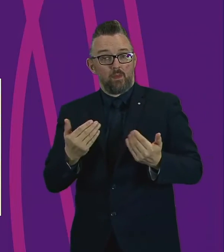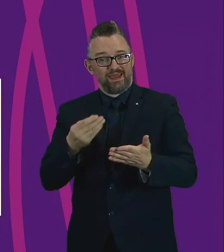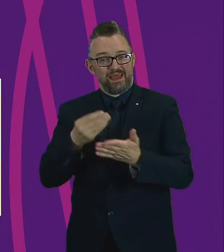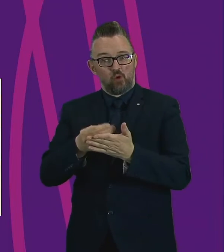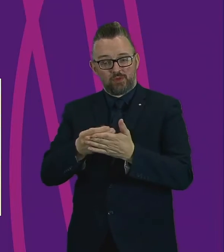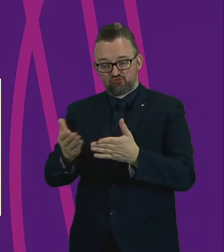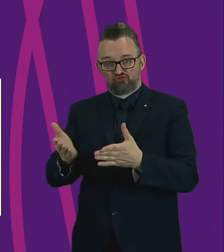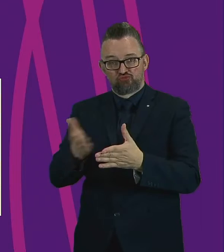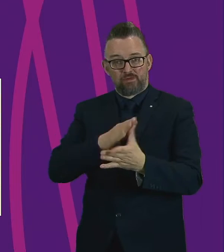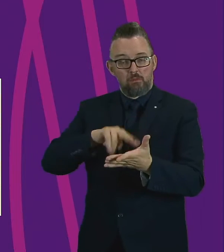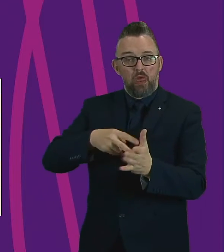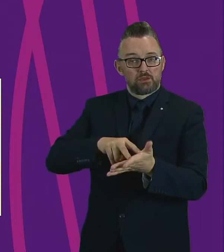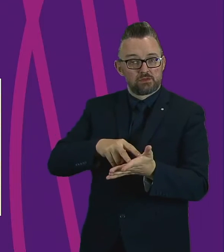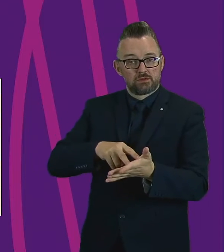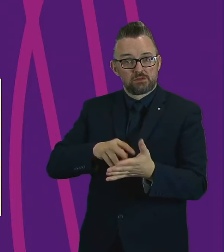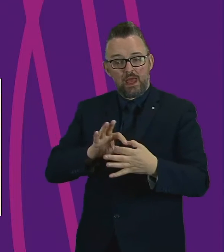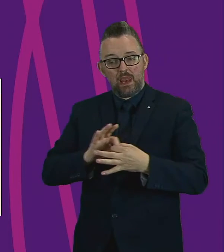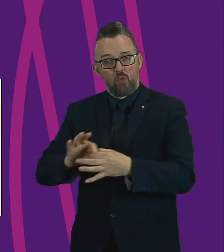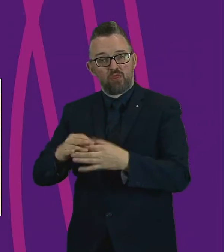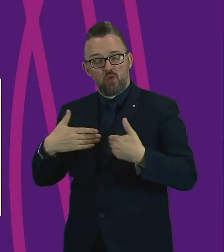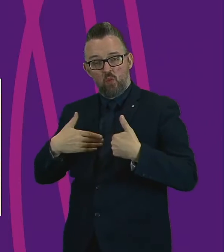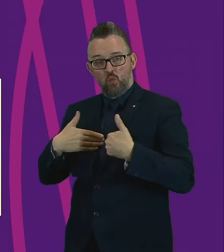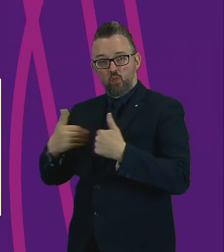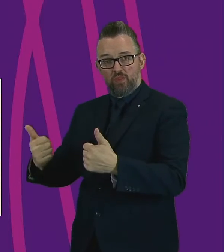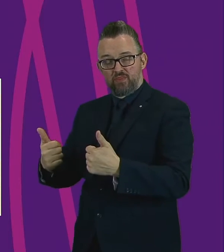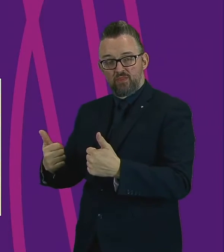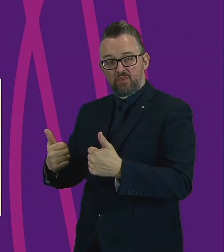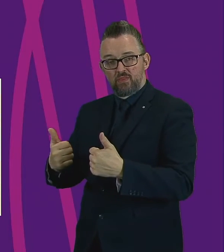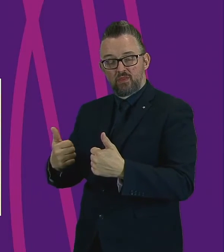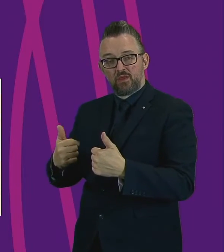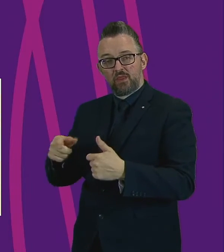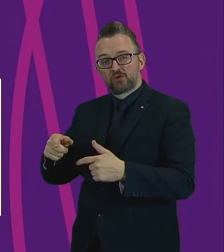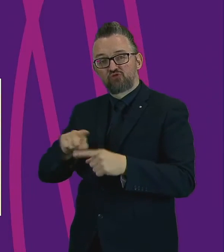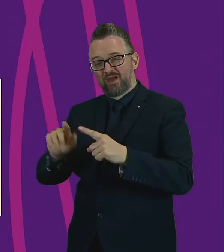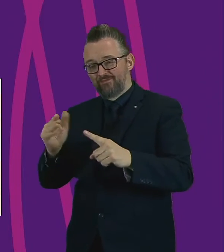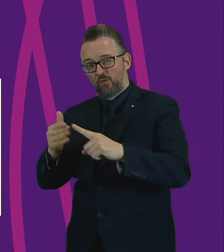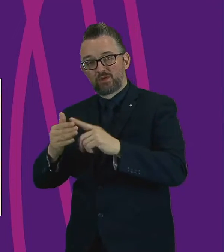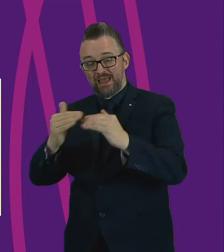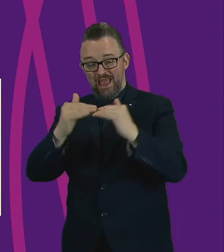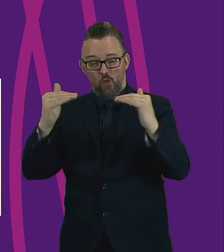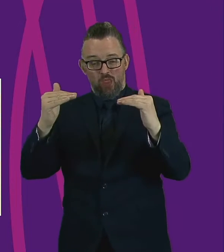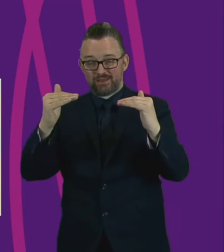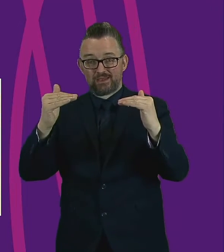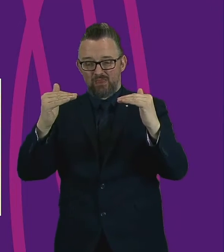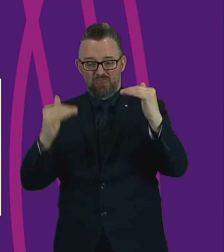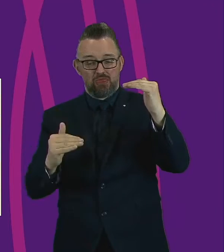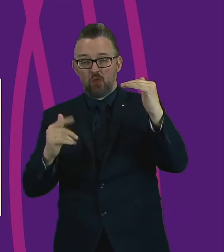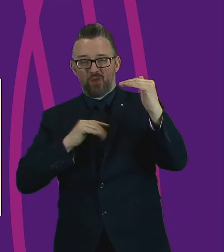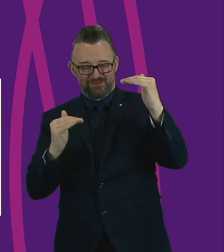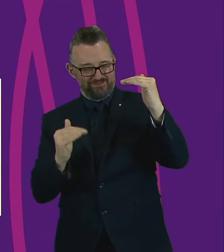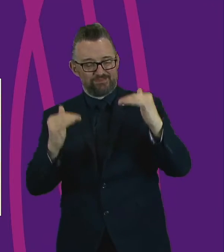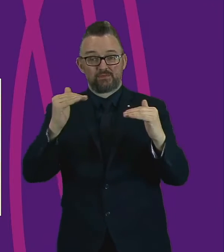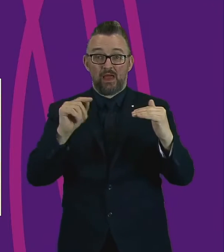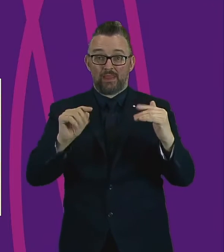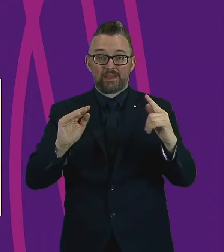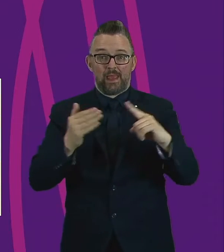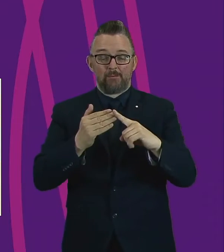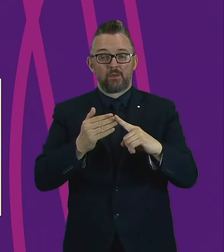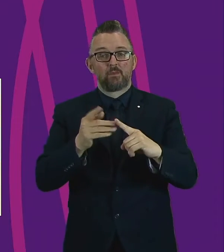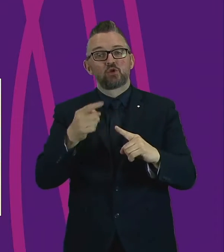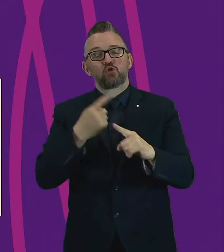recovery plan to be built around well-being, one that focuses on ensuring an end to inequality and insecurity. But that means, in terms of an